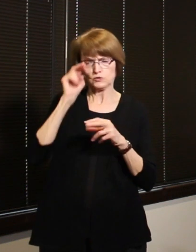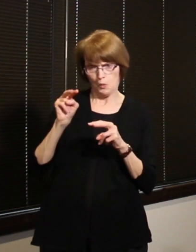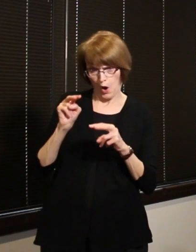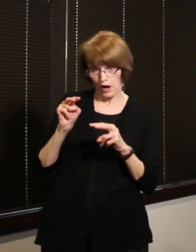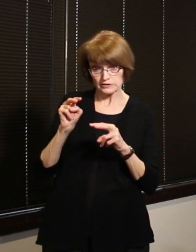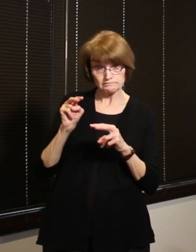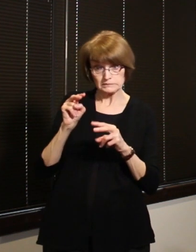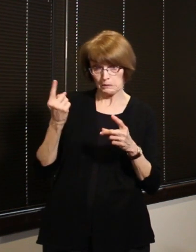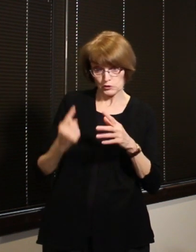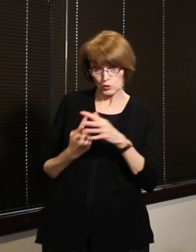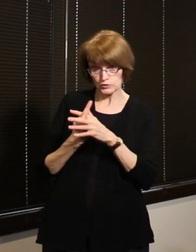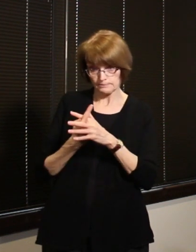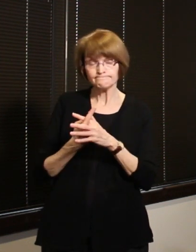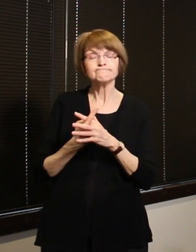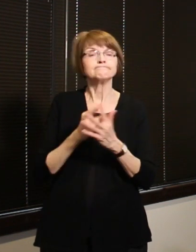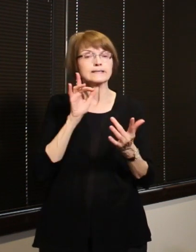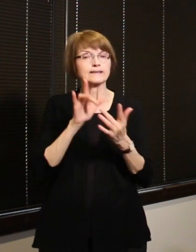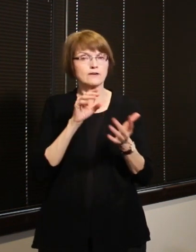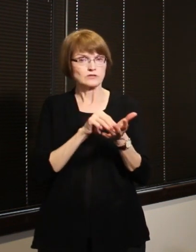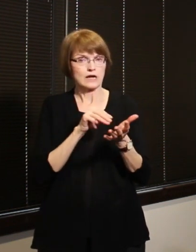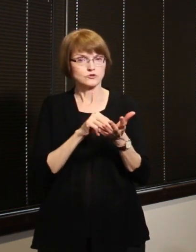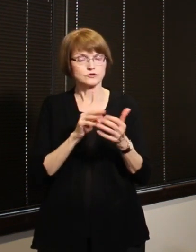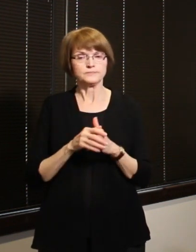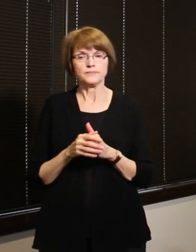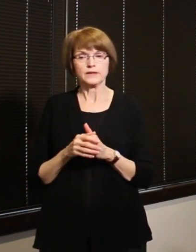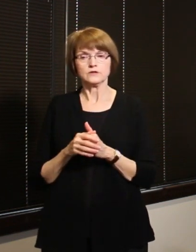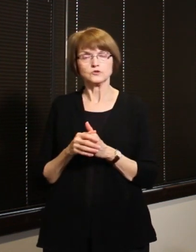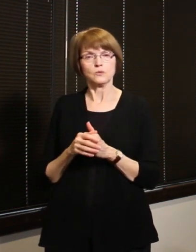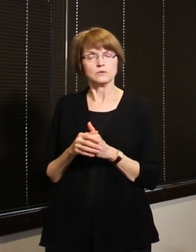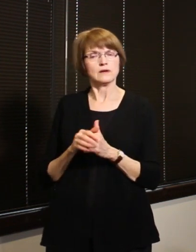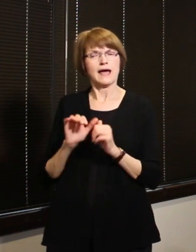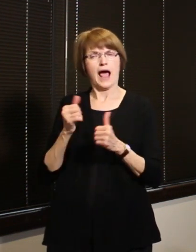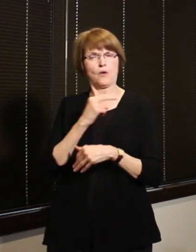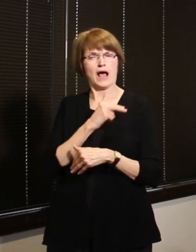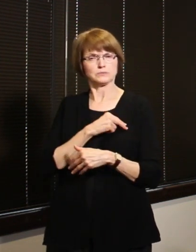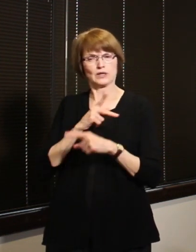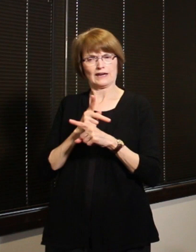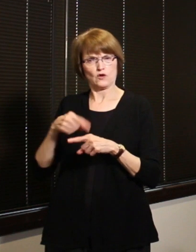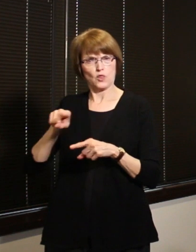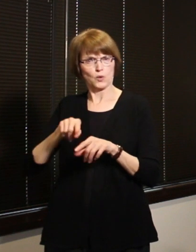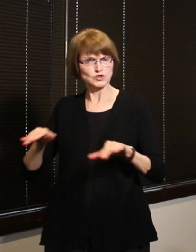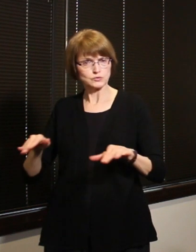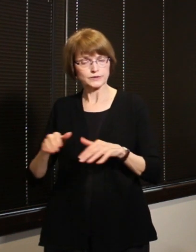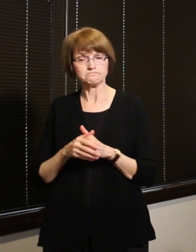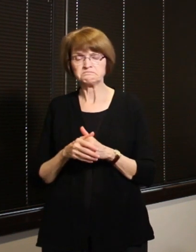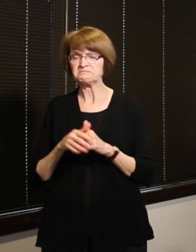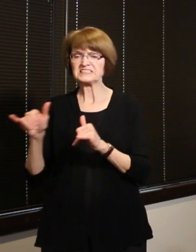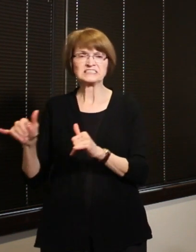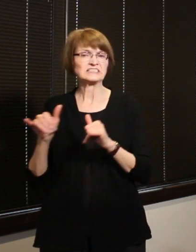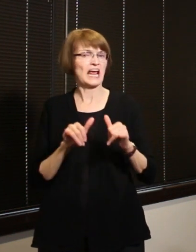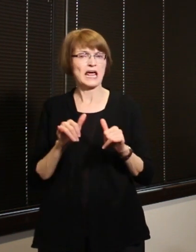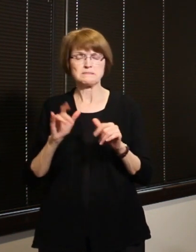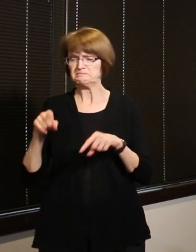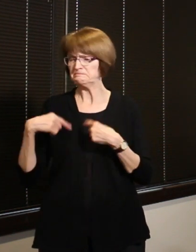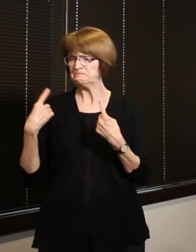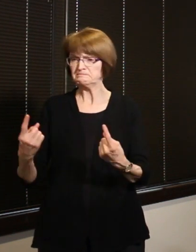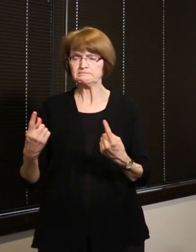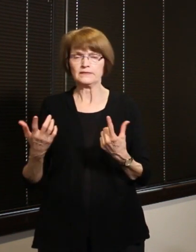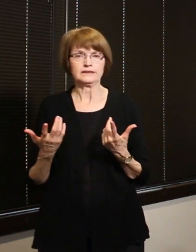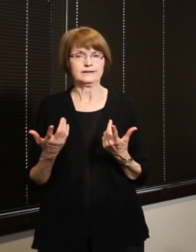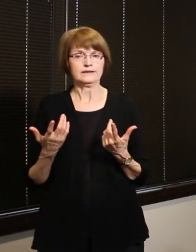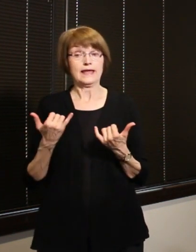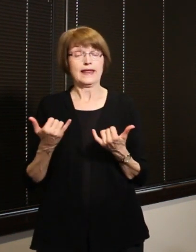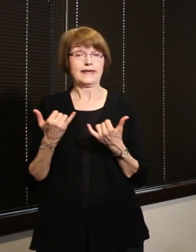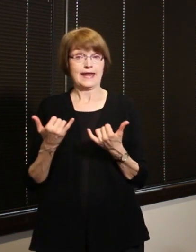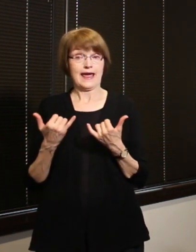child. And what are hospitals doing to care for these children? Same things that they would normally do. So I think really